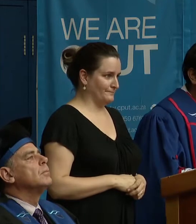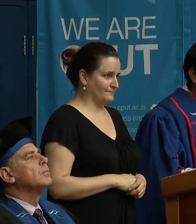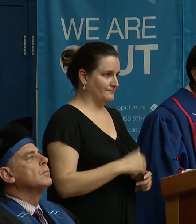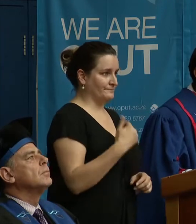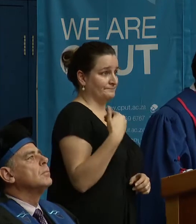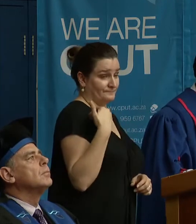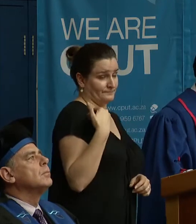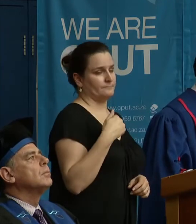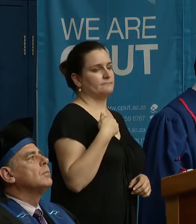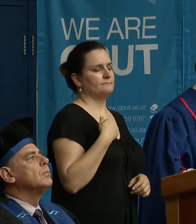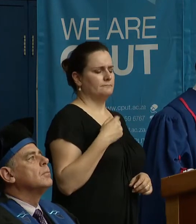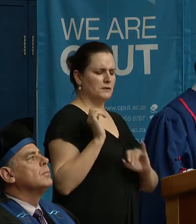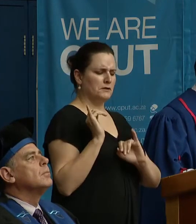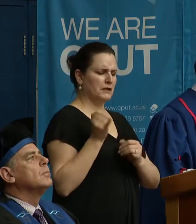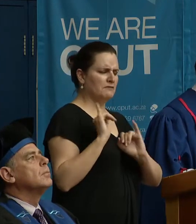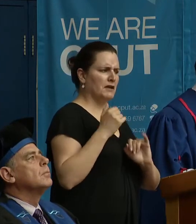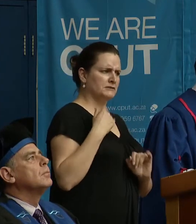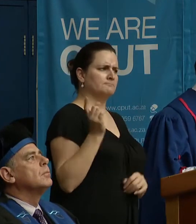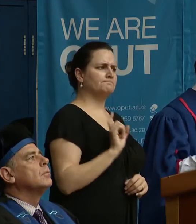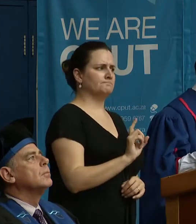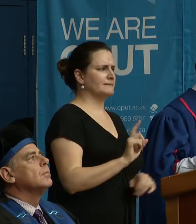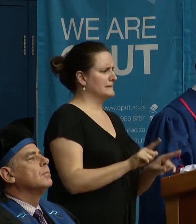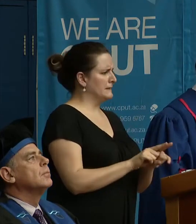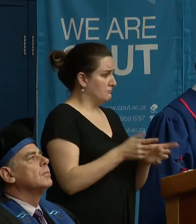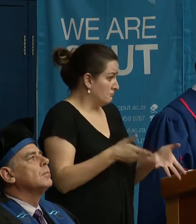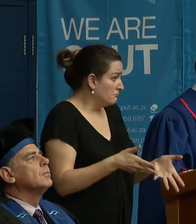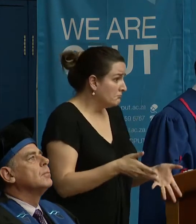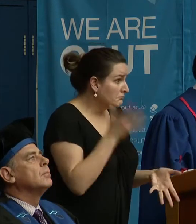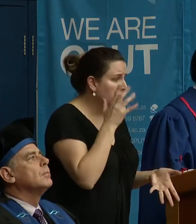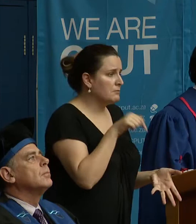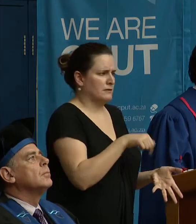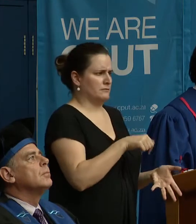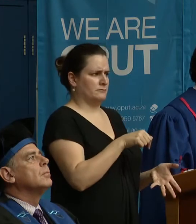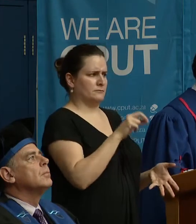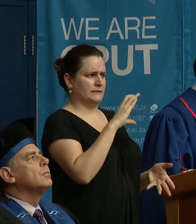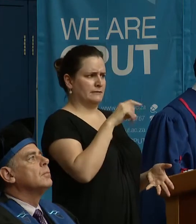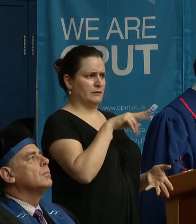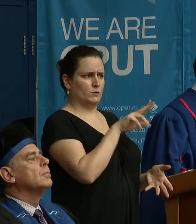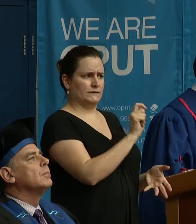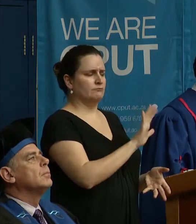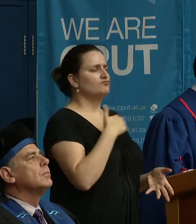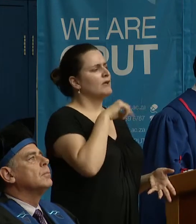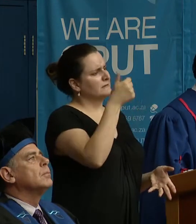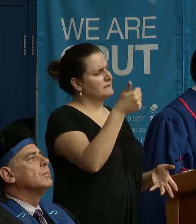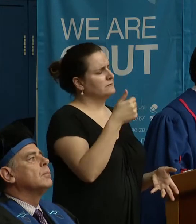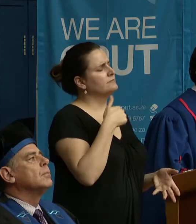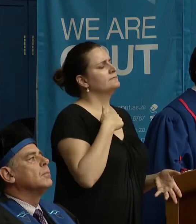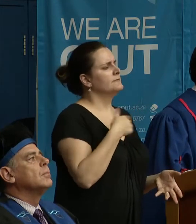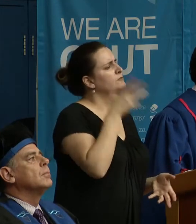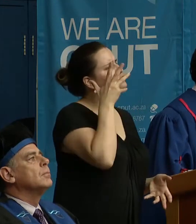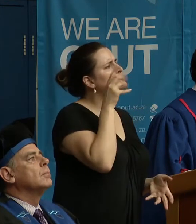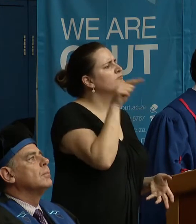was invited to do a similar talk like this one. And in that talk, I spoke about a very interesting